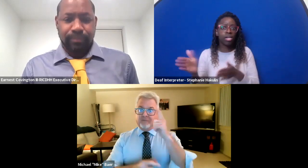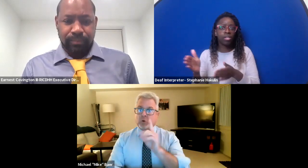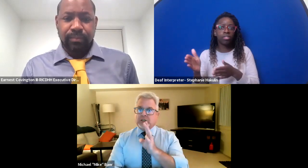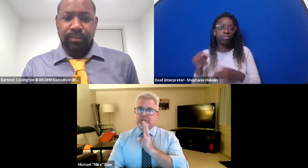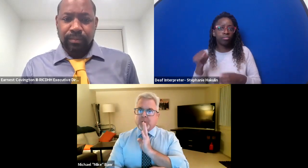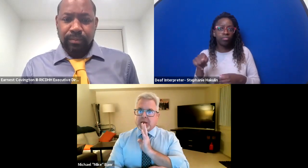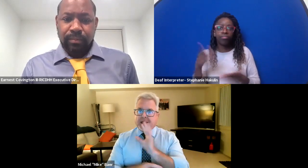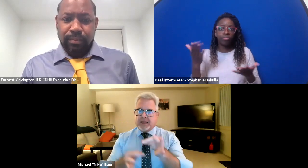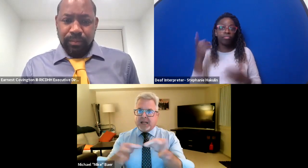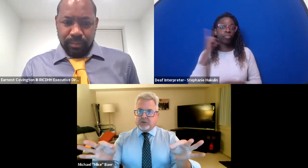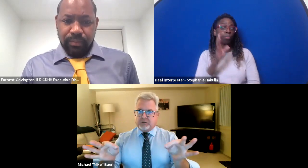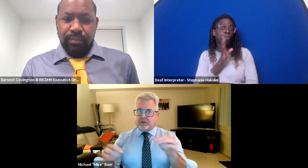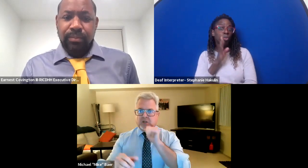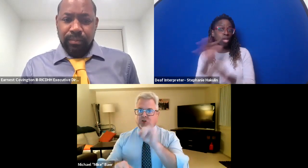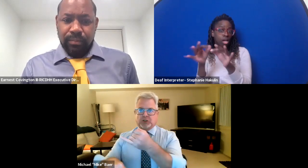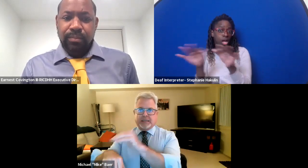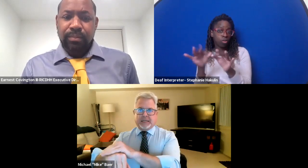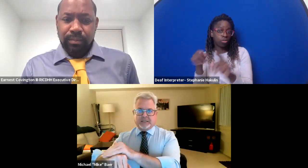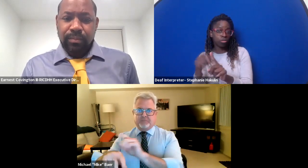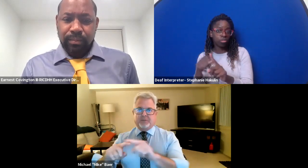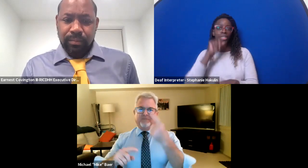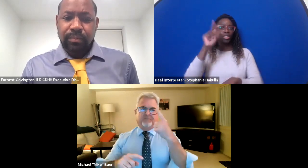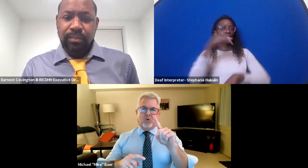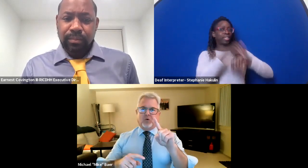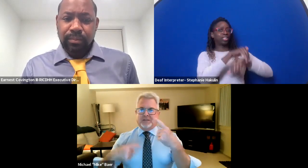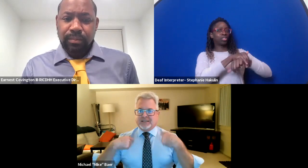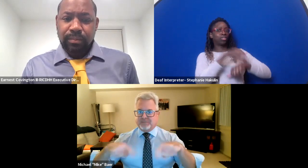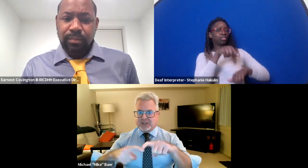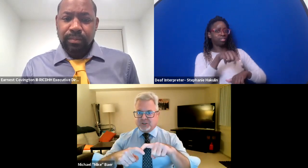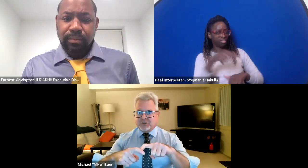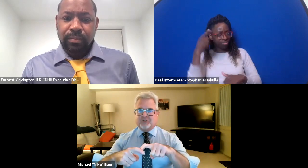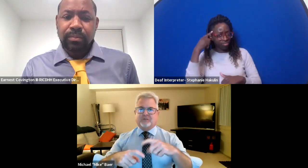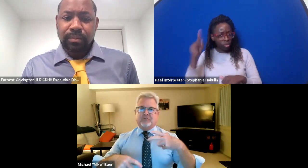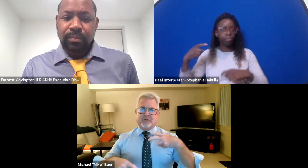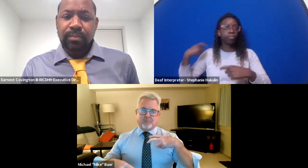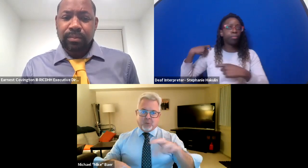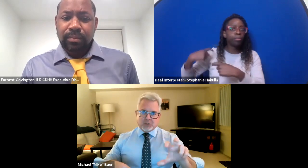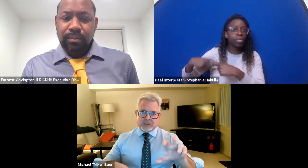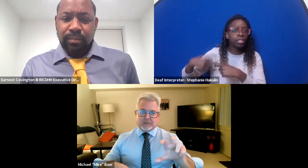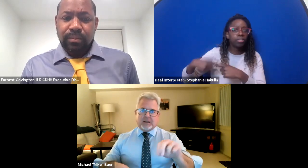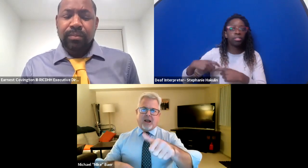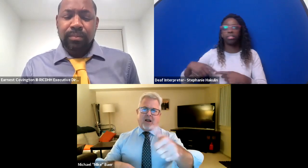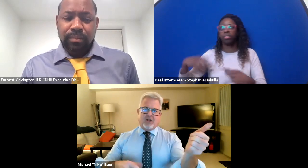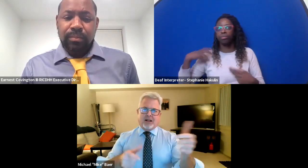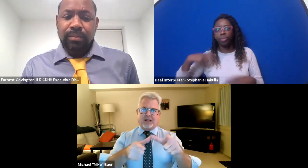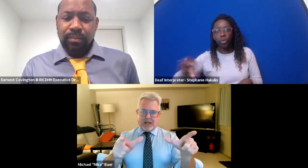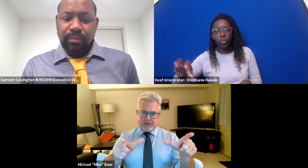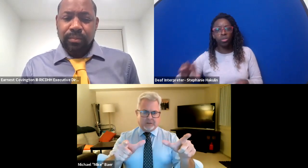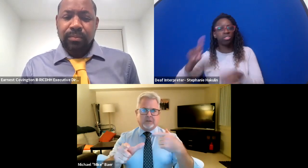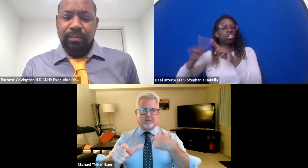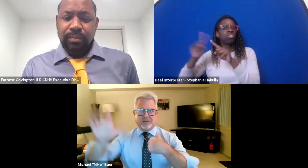had no language plan, even for spoken language, because there's people who speak Spanish